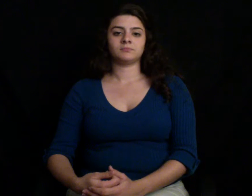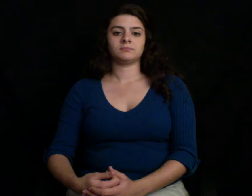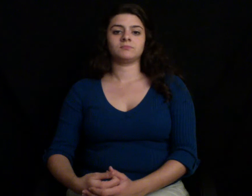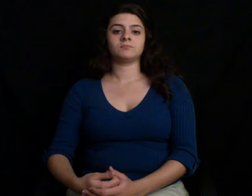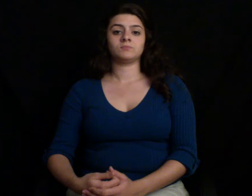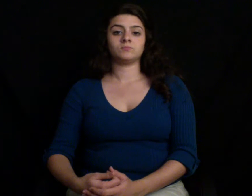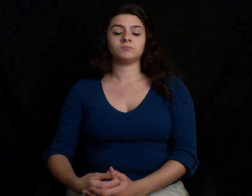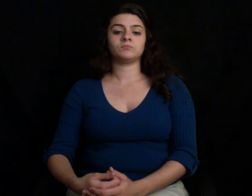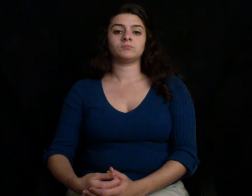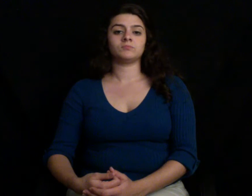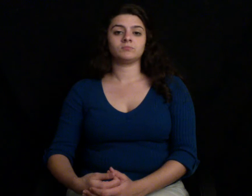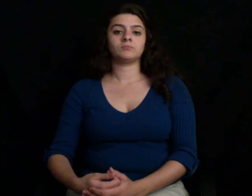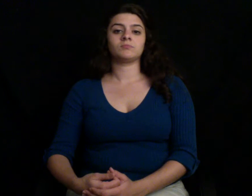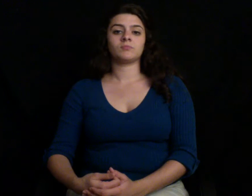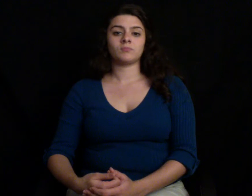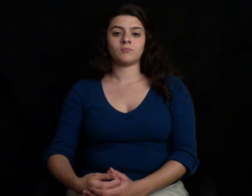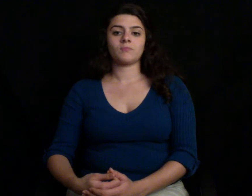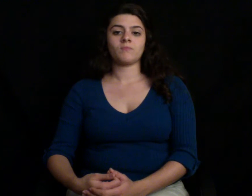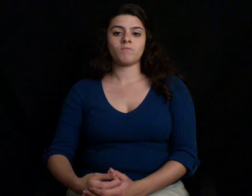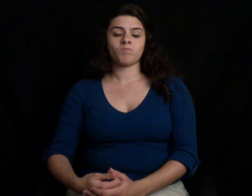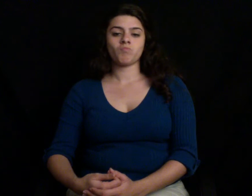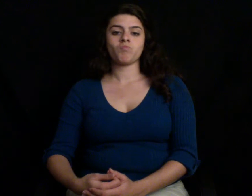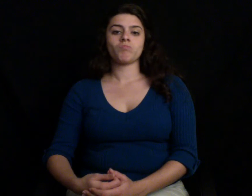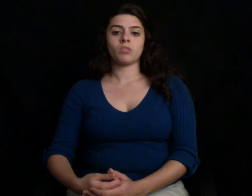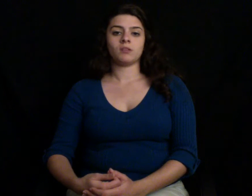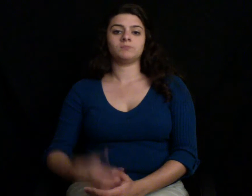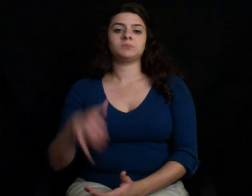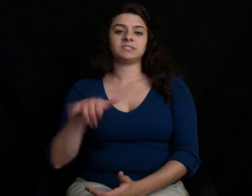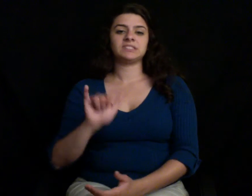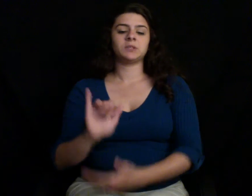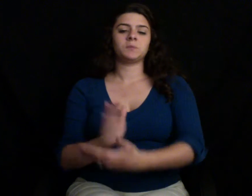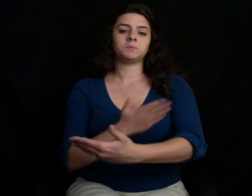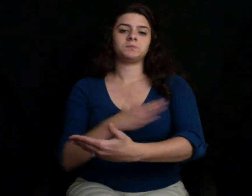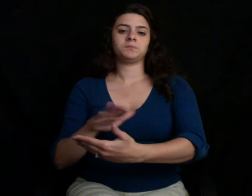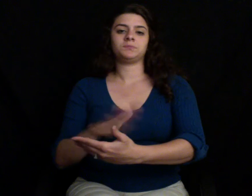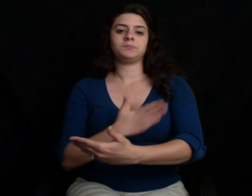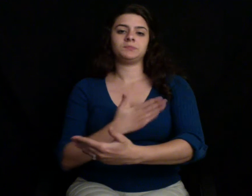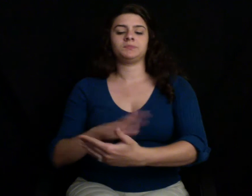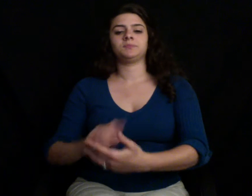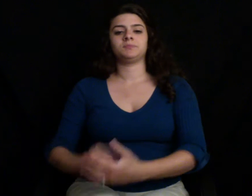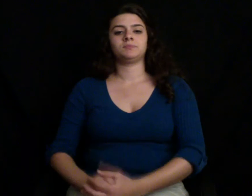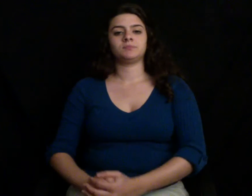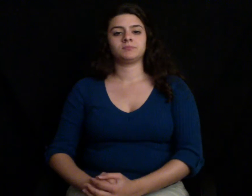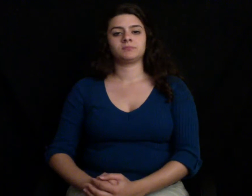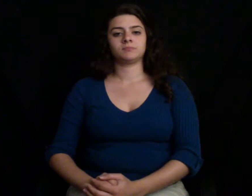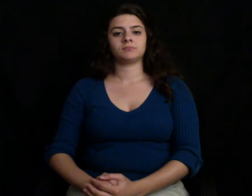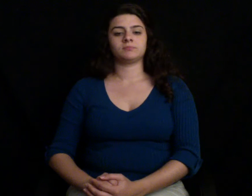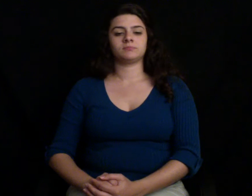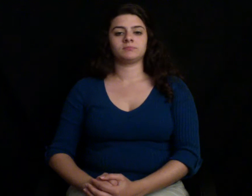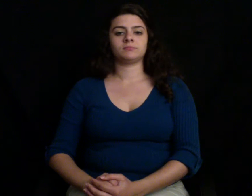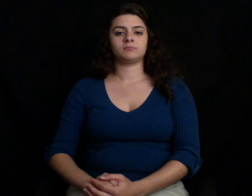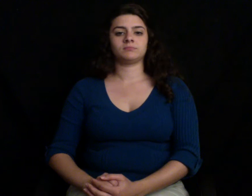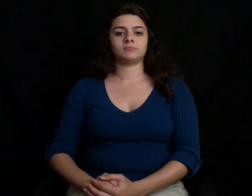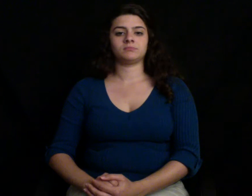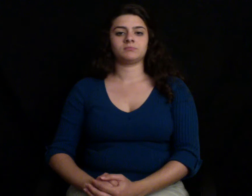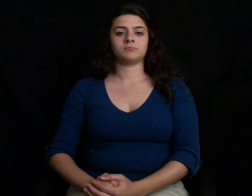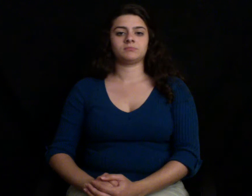was taken, causing me hysteria. Maybe these sickos don't like men in black, but even the big fish watch just scratch like a